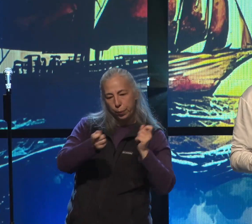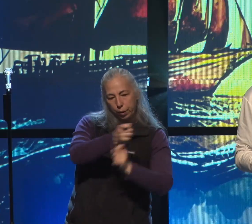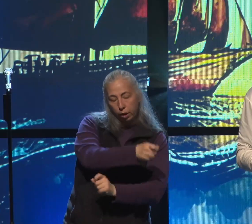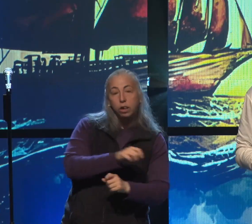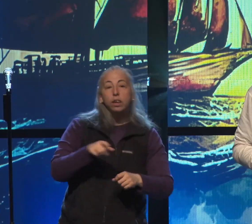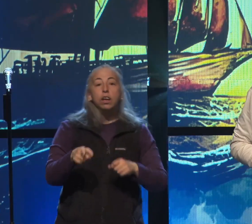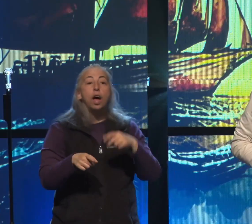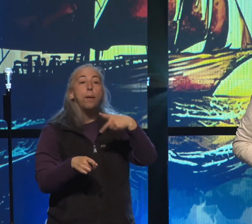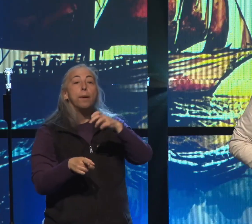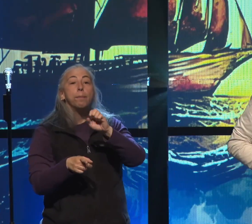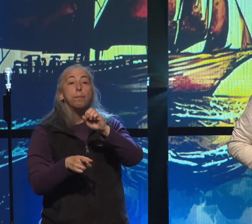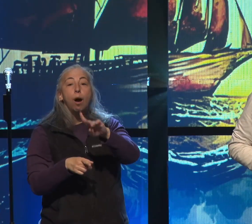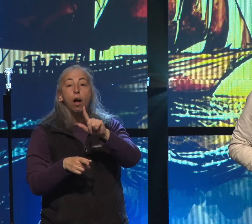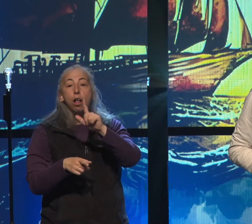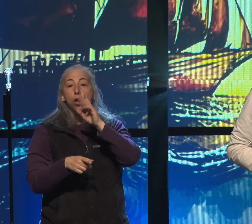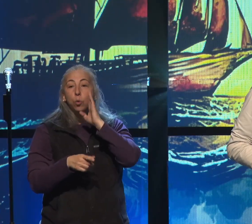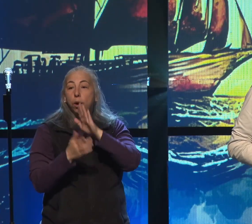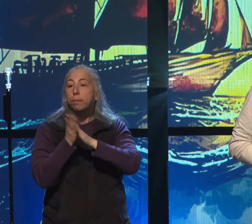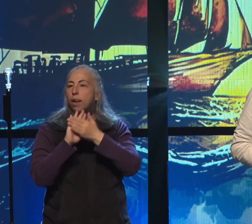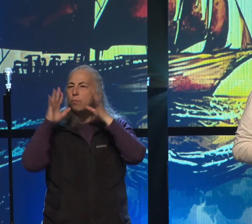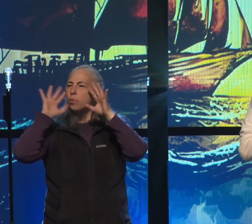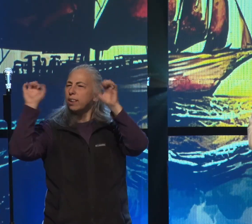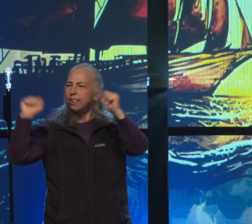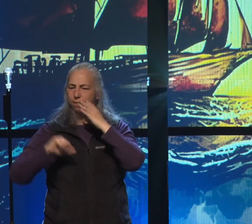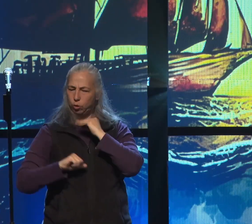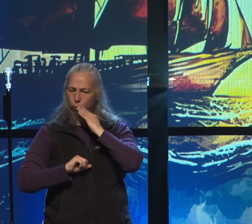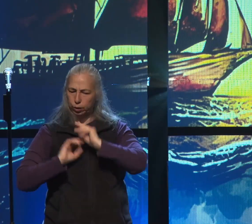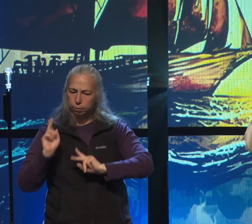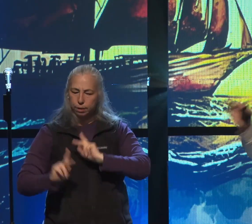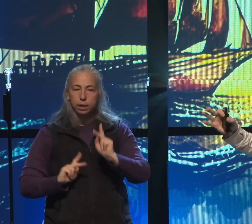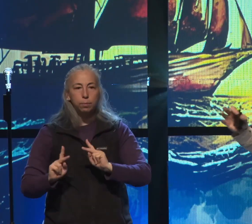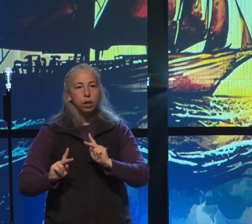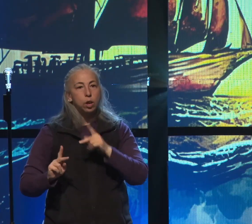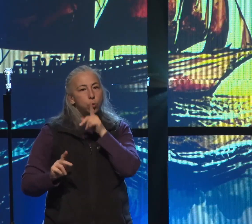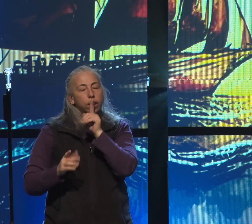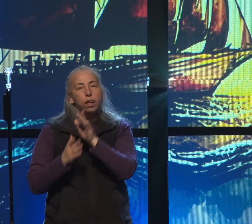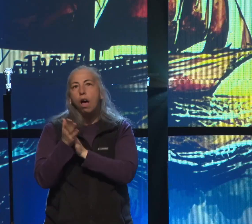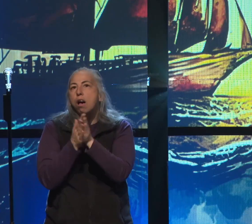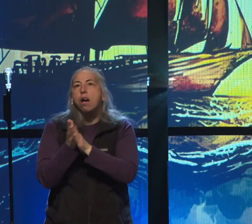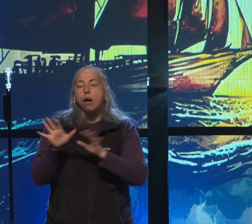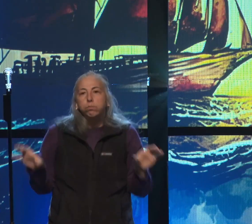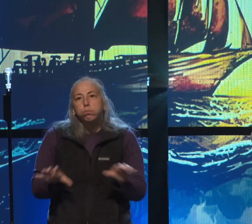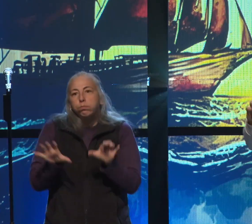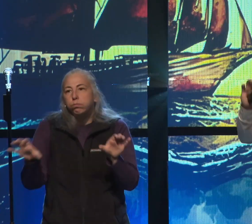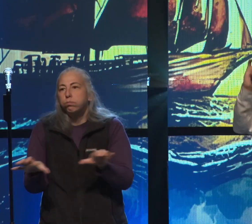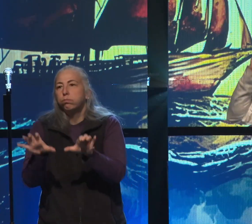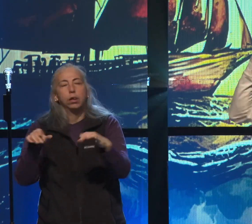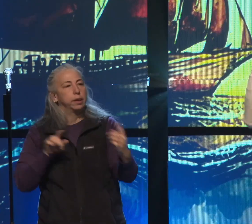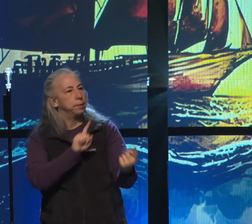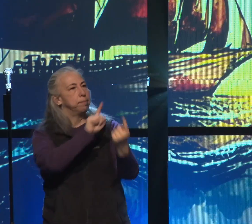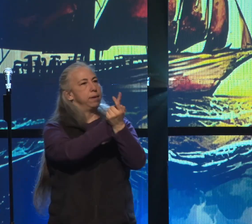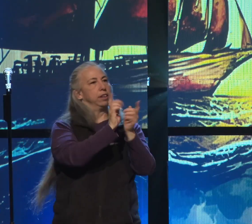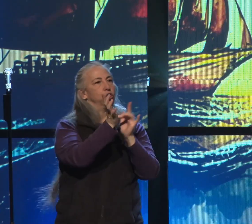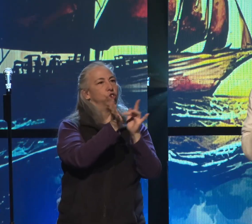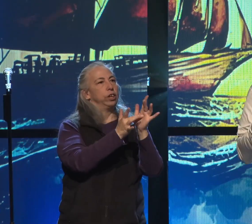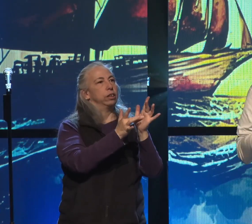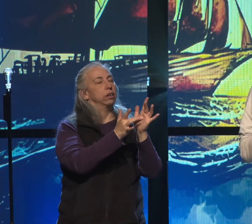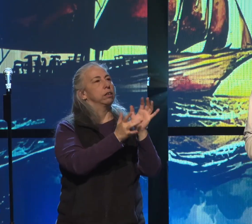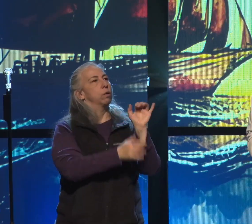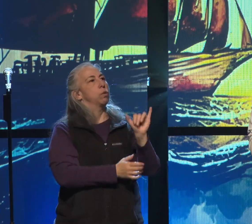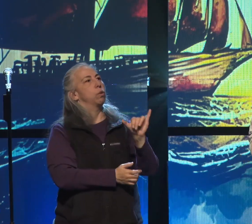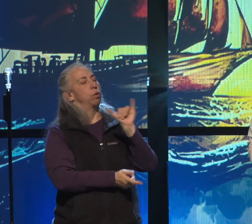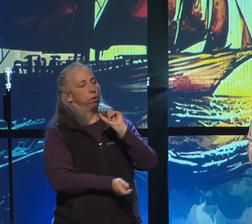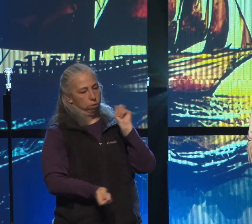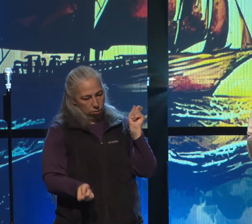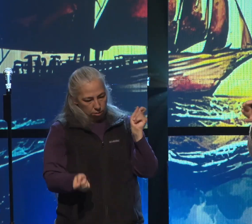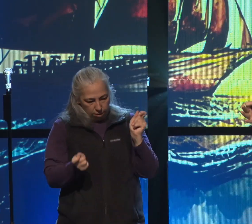going to become the president of the Jews for sure. Like he was zealous, and he has this encounter, and it totally transformed him